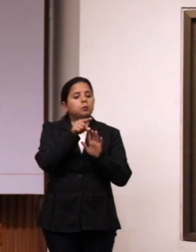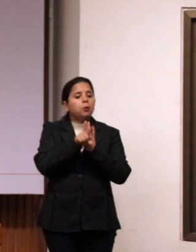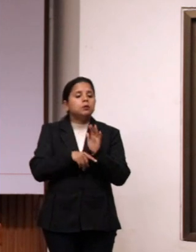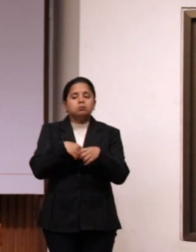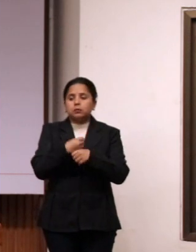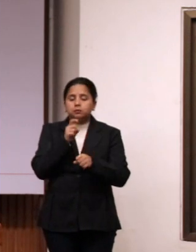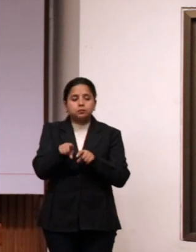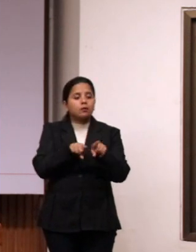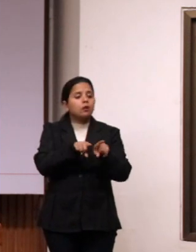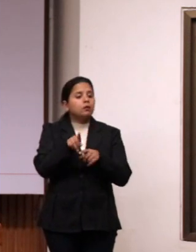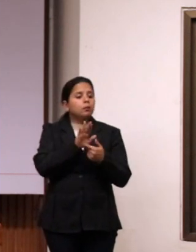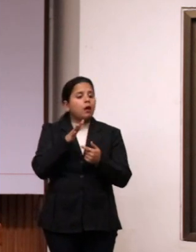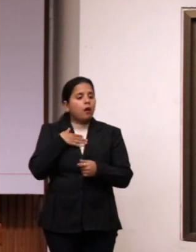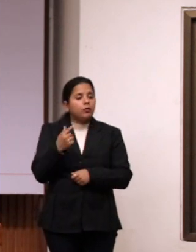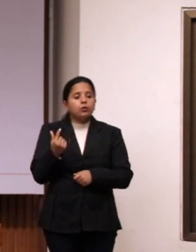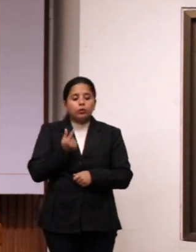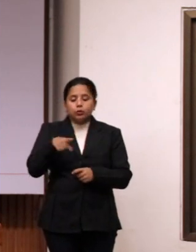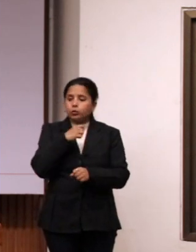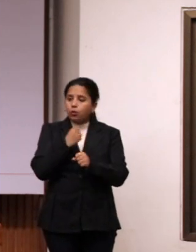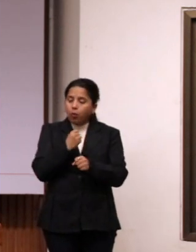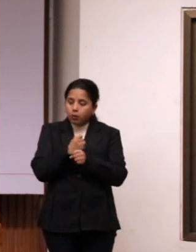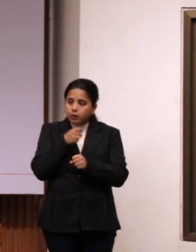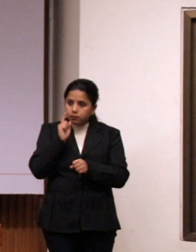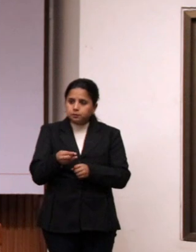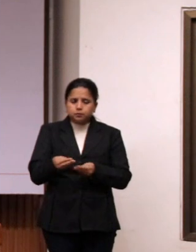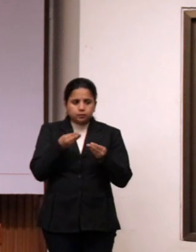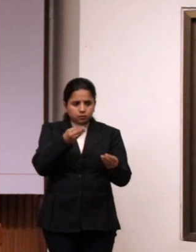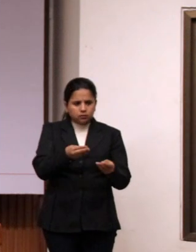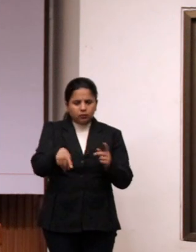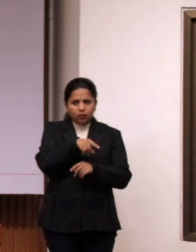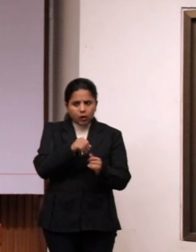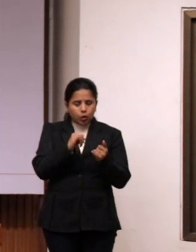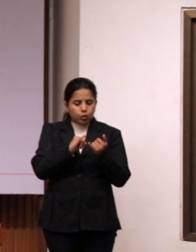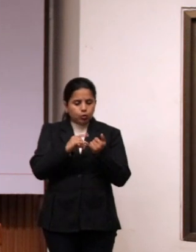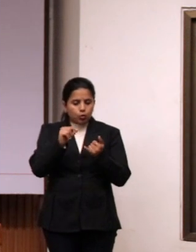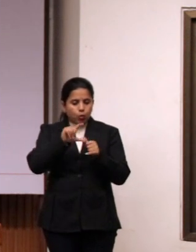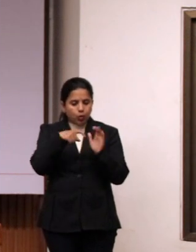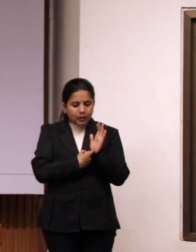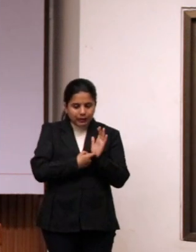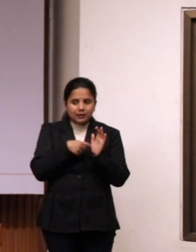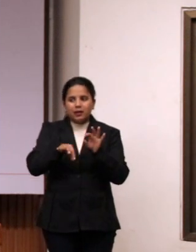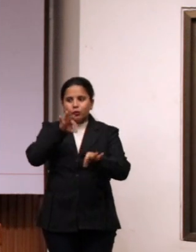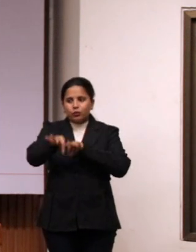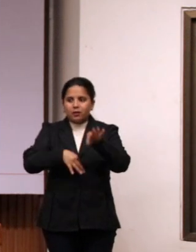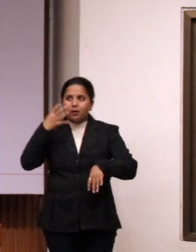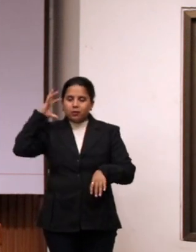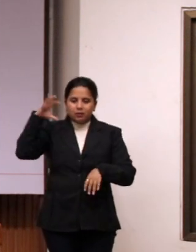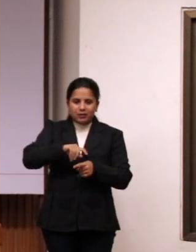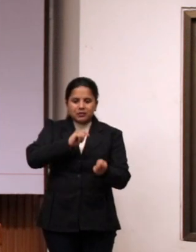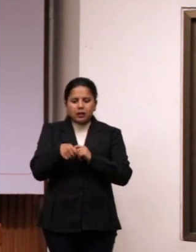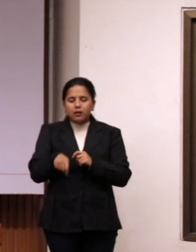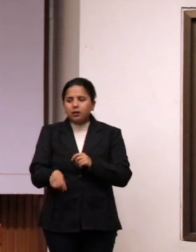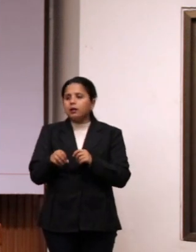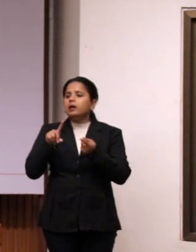the example which we were using, the government had brought in a solar cycle rickshaw, and we were comparing with e-rickshaw.